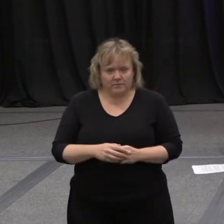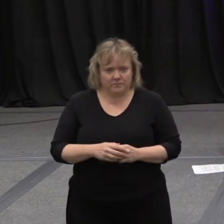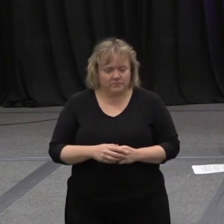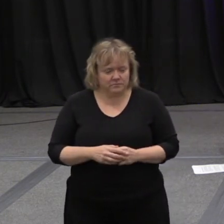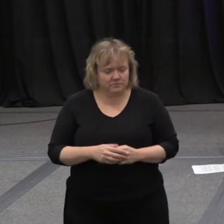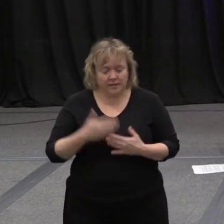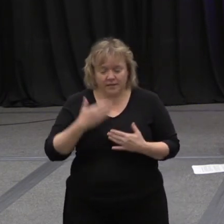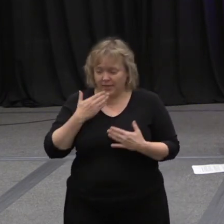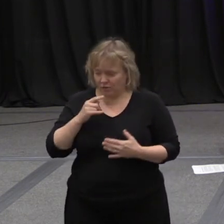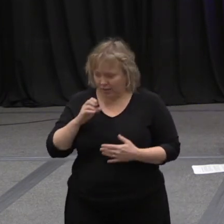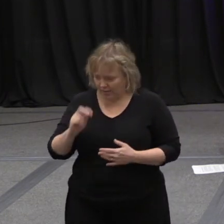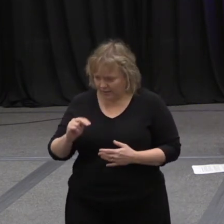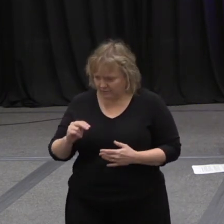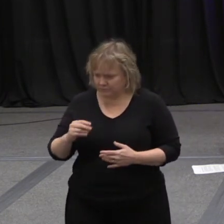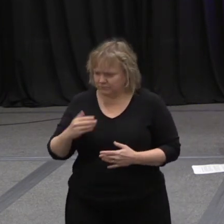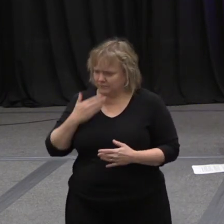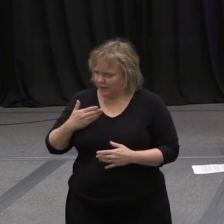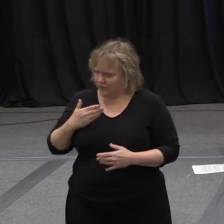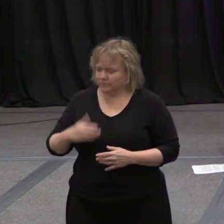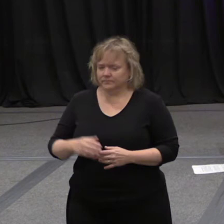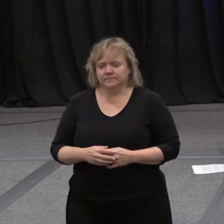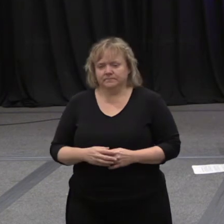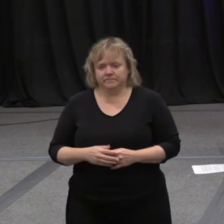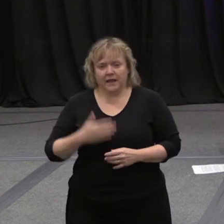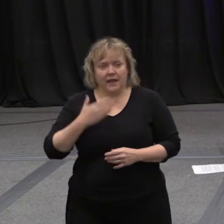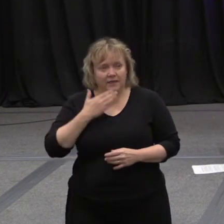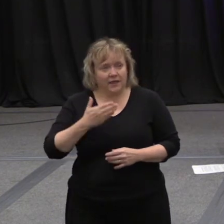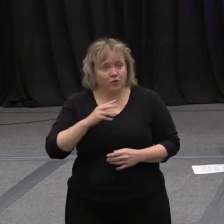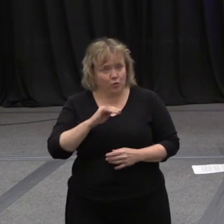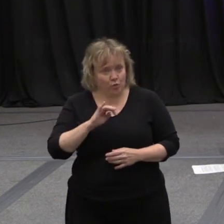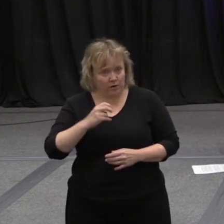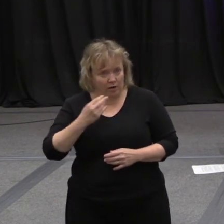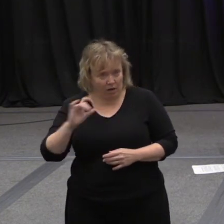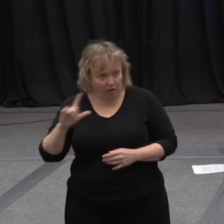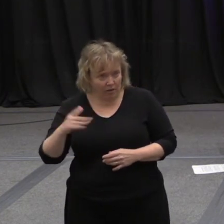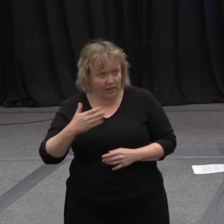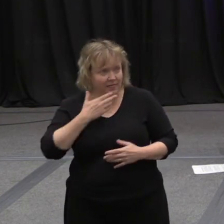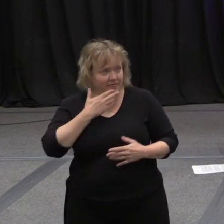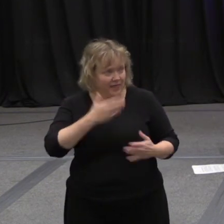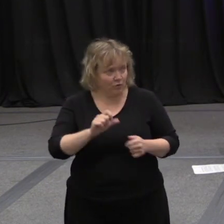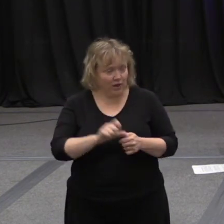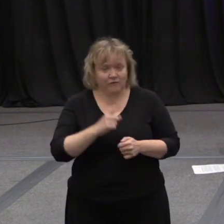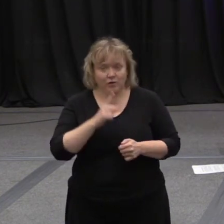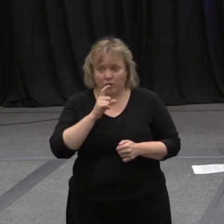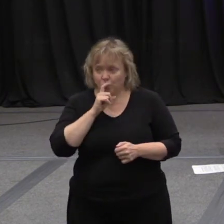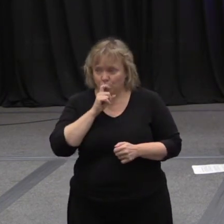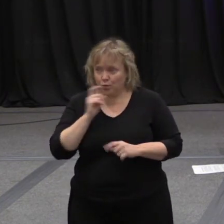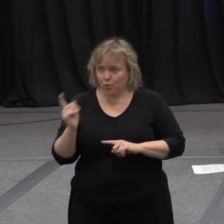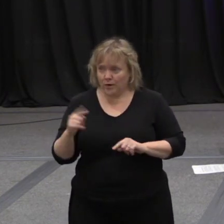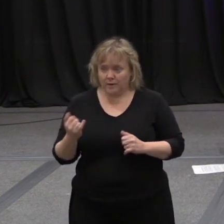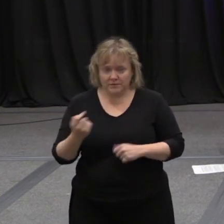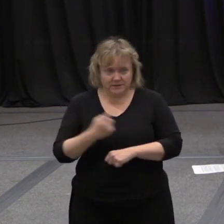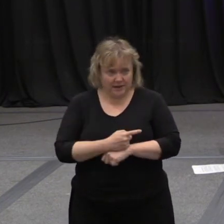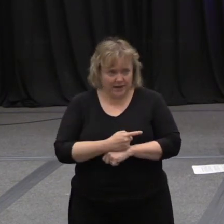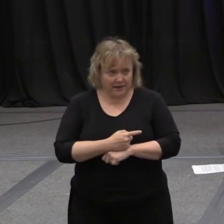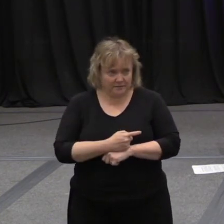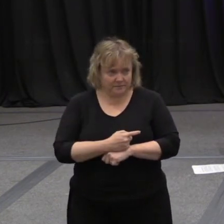Thank you, Ellen. Thank you, Ellen. And thank you, Woodhull. And thank you, everyone, for being here. Press the